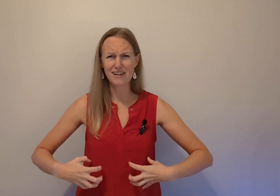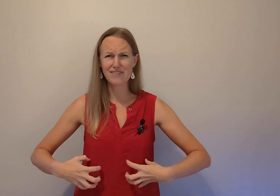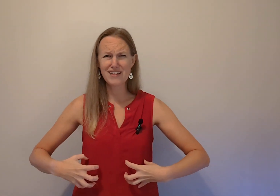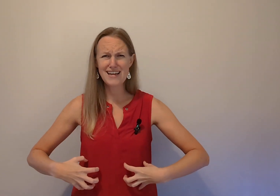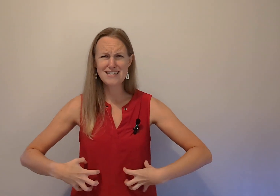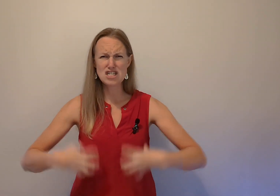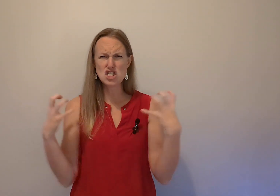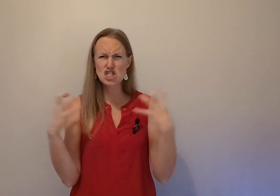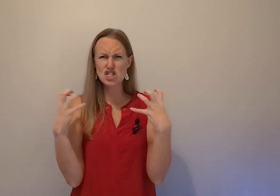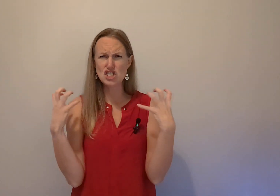And for that,